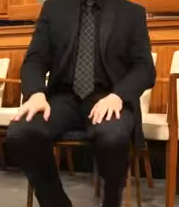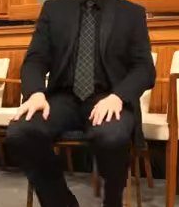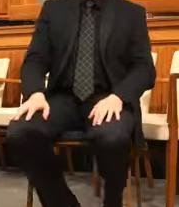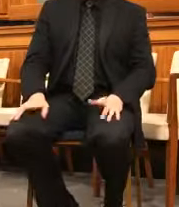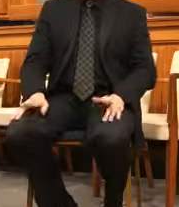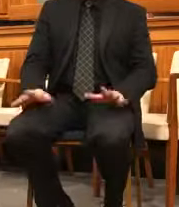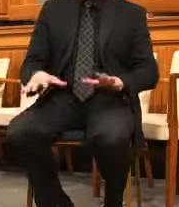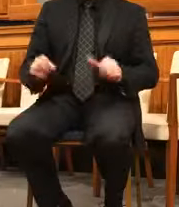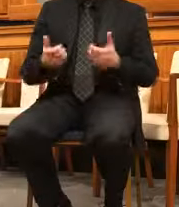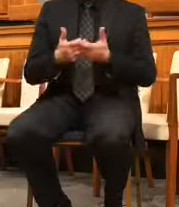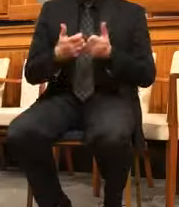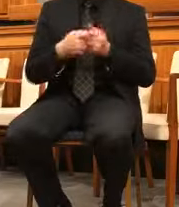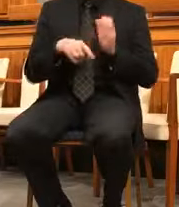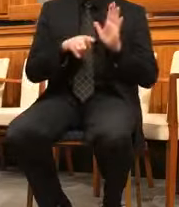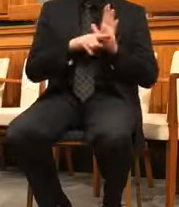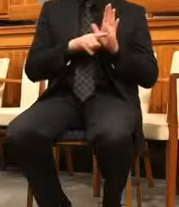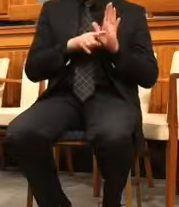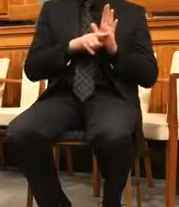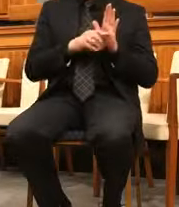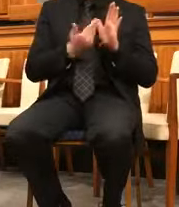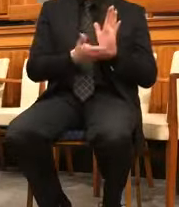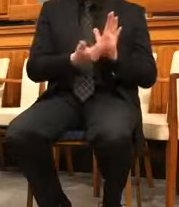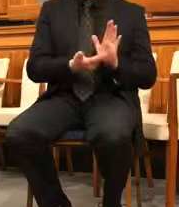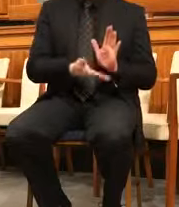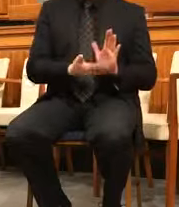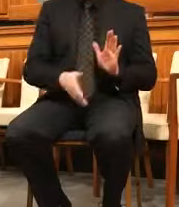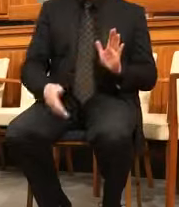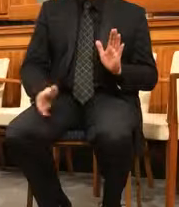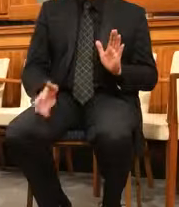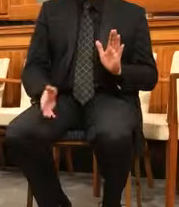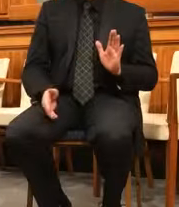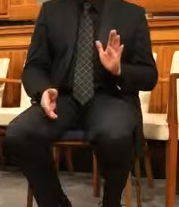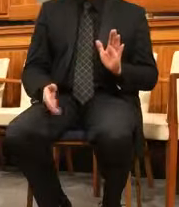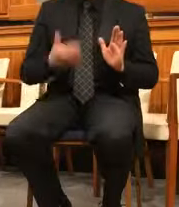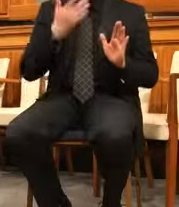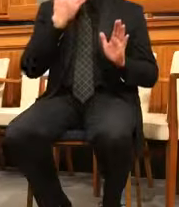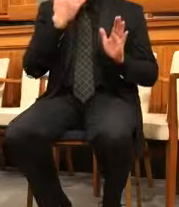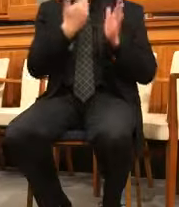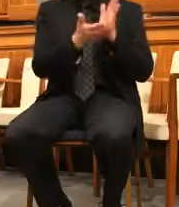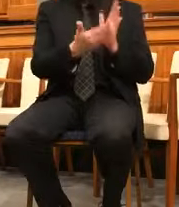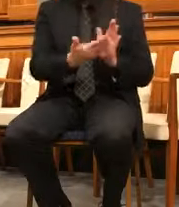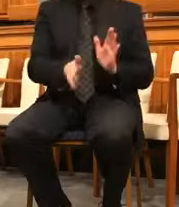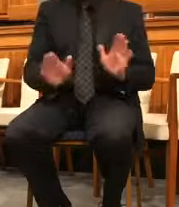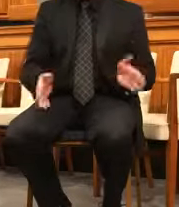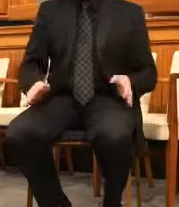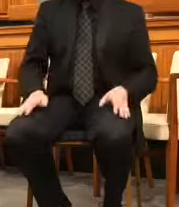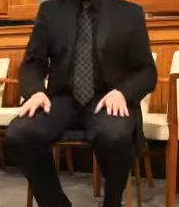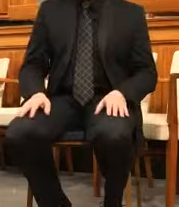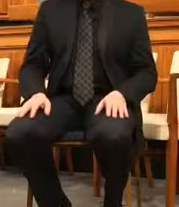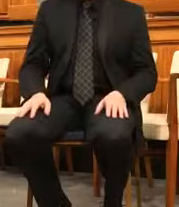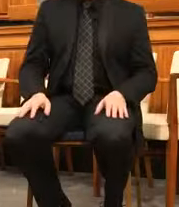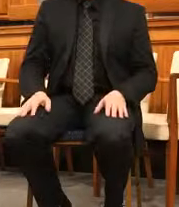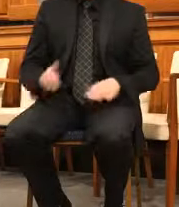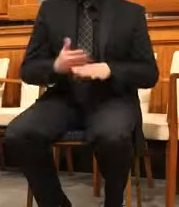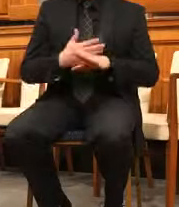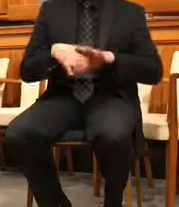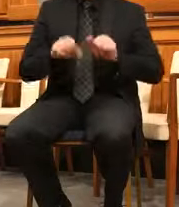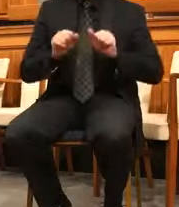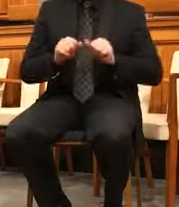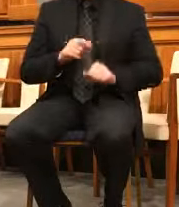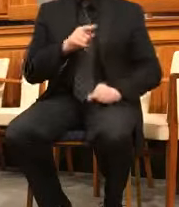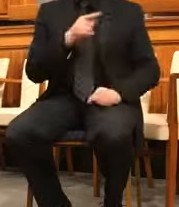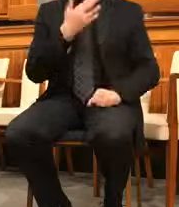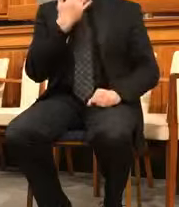negatives and clear away some errors, some mistakes, foolish